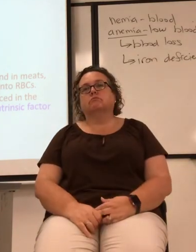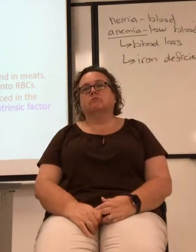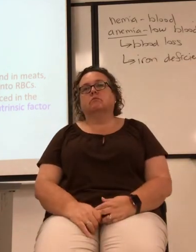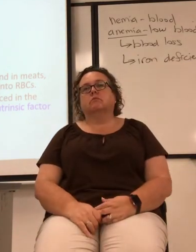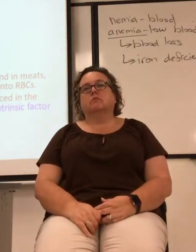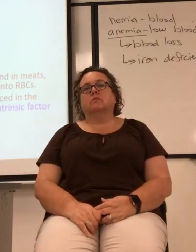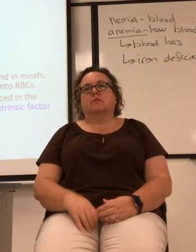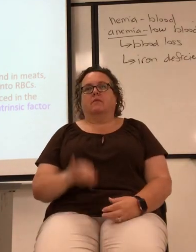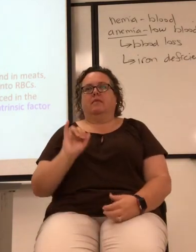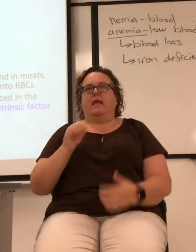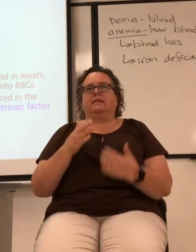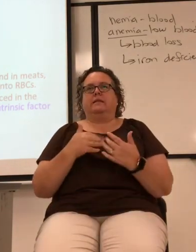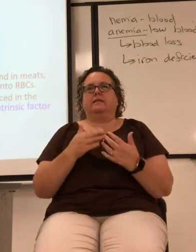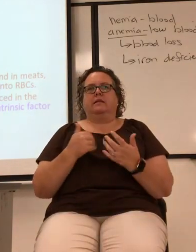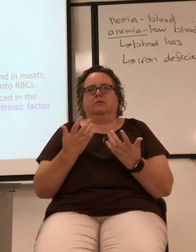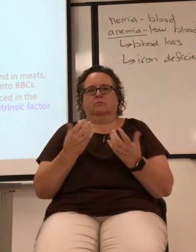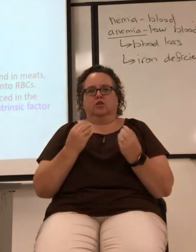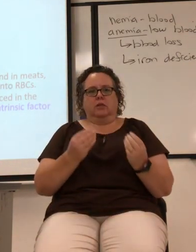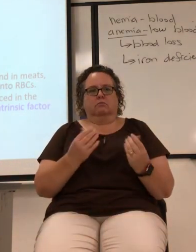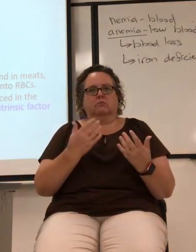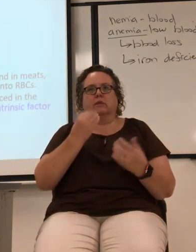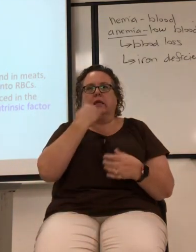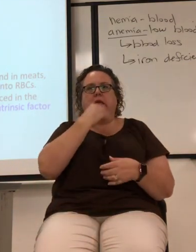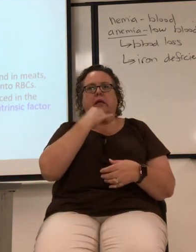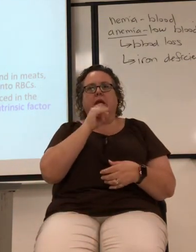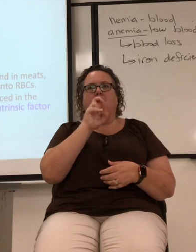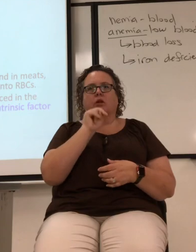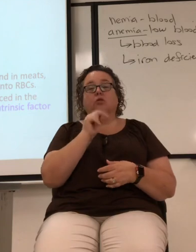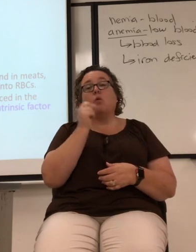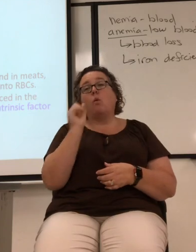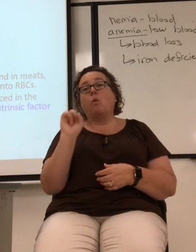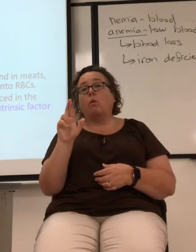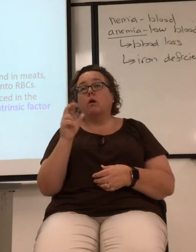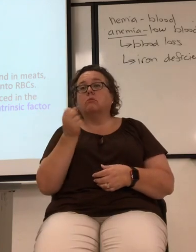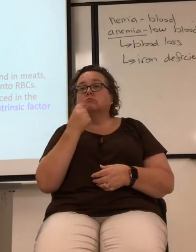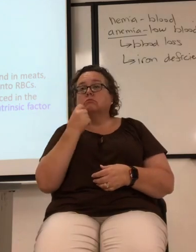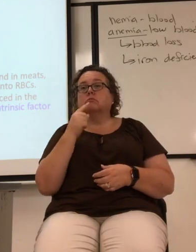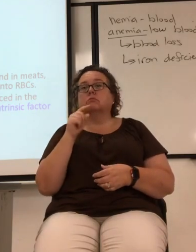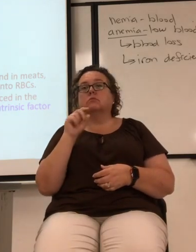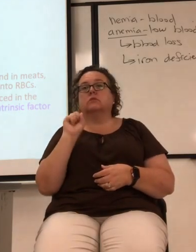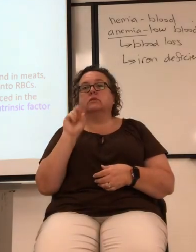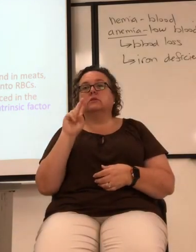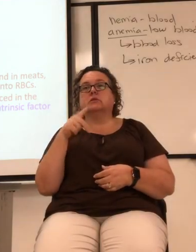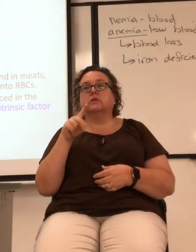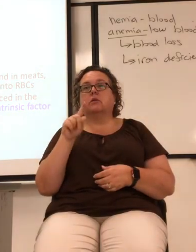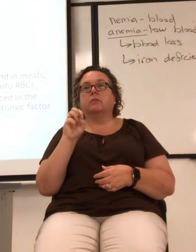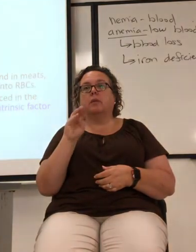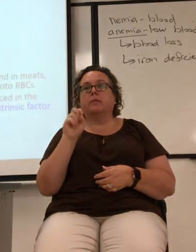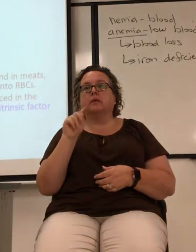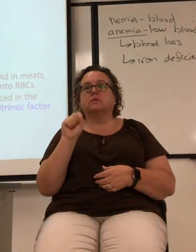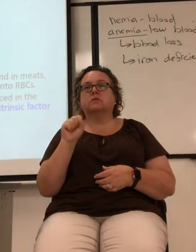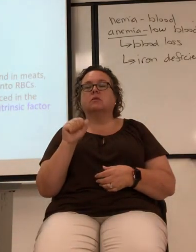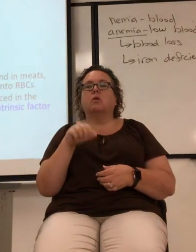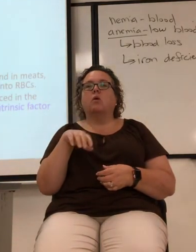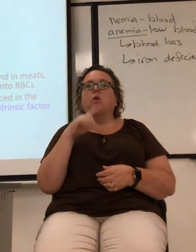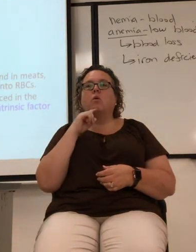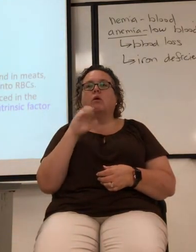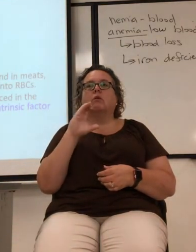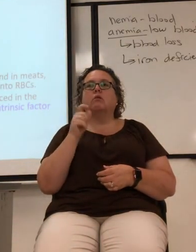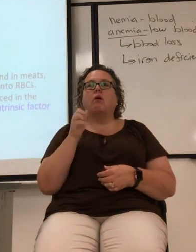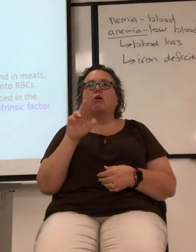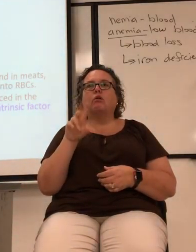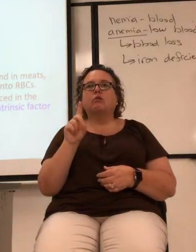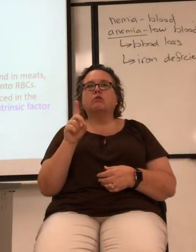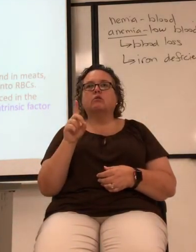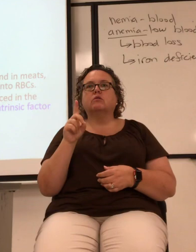Well, it's easy to treat. Just eat iron. Well, iron supplements or, you know, collard greens, or the deep leafy green